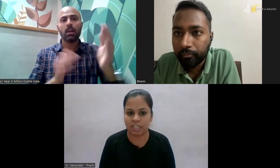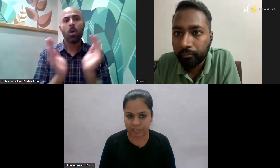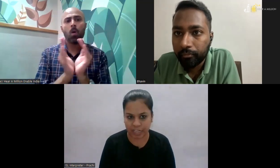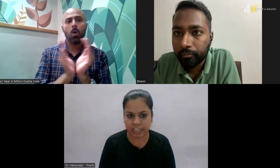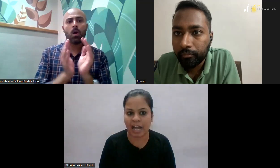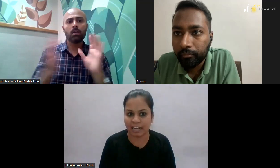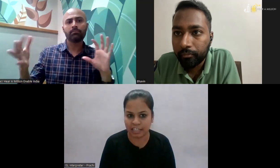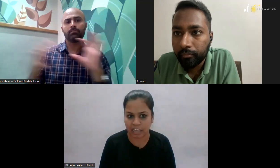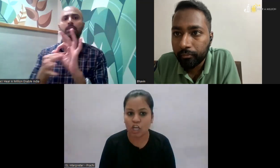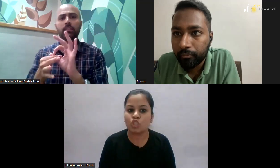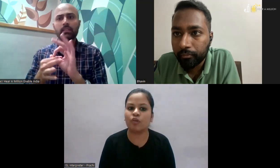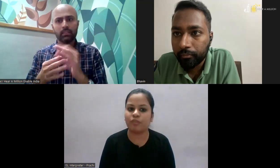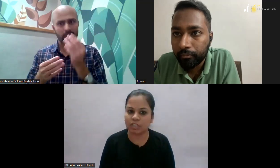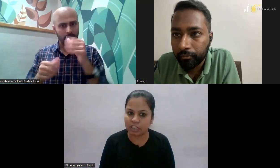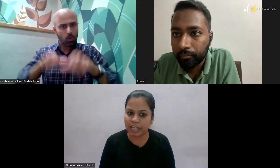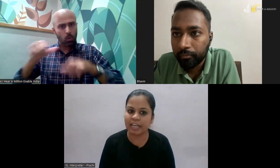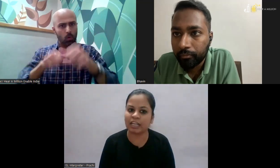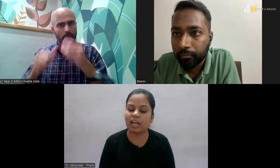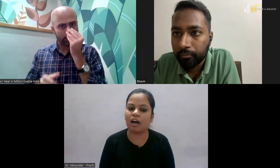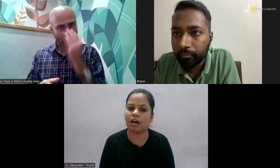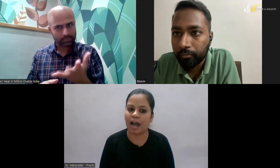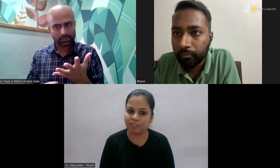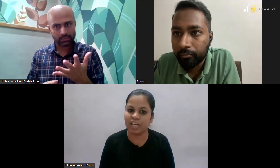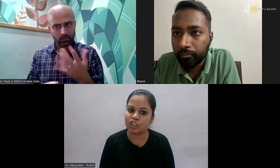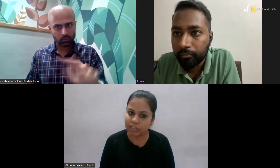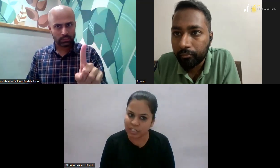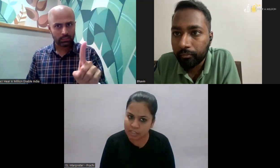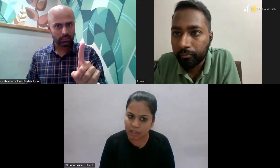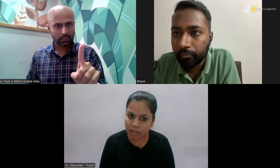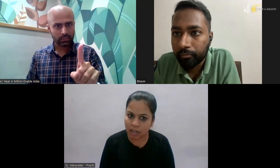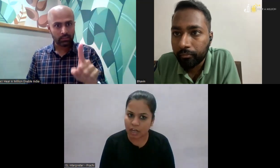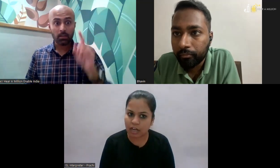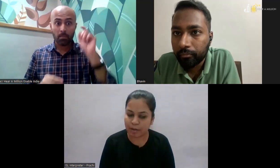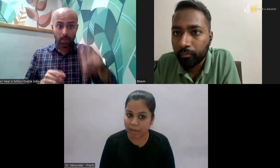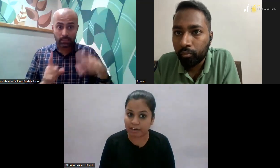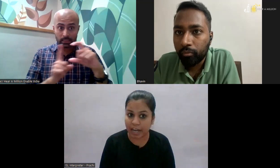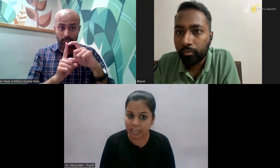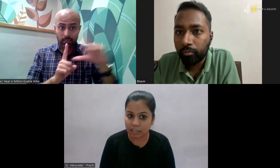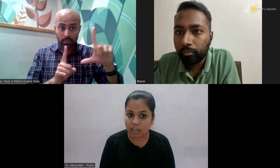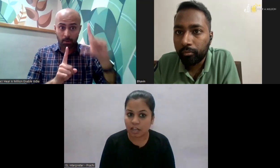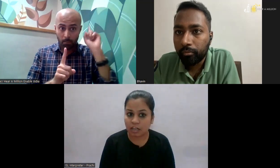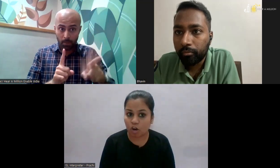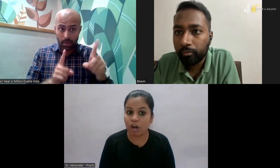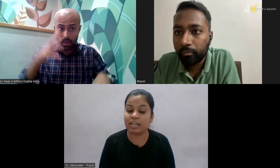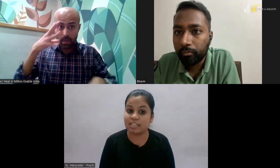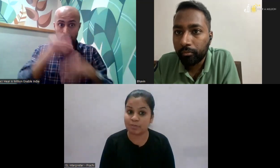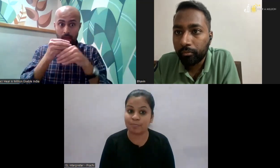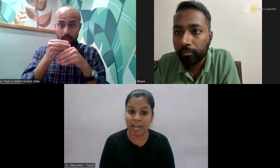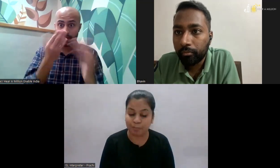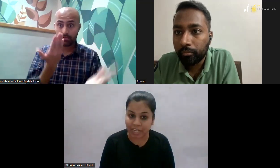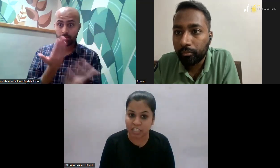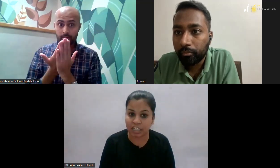registration certificate. He had that. So further, he can have the insurance. Am I right? Or is